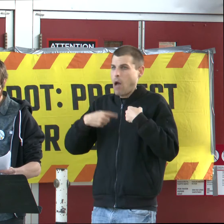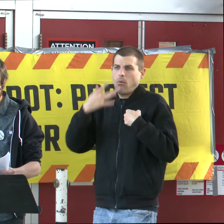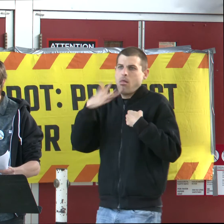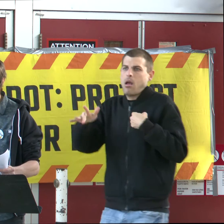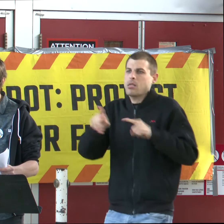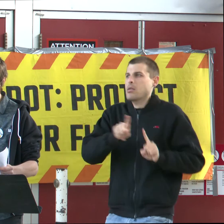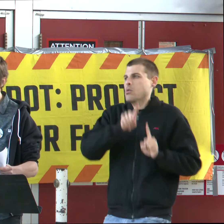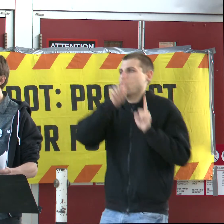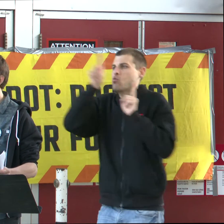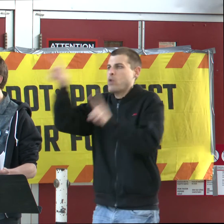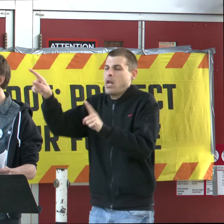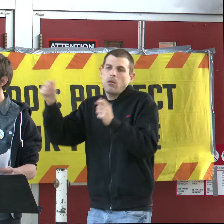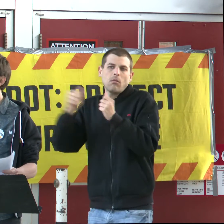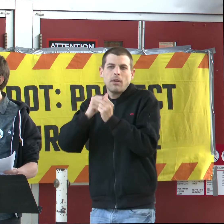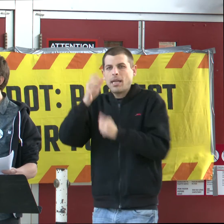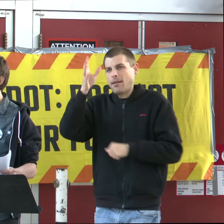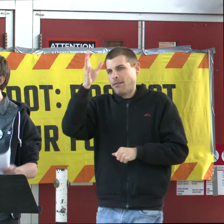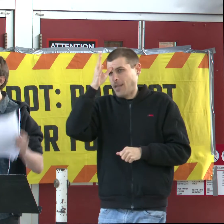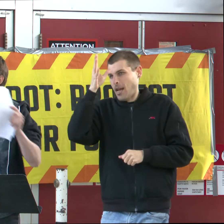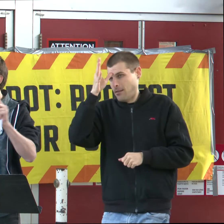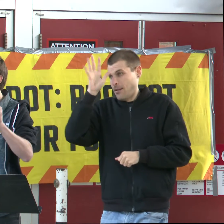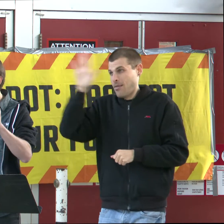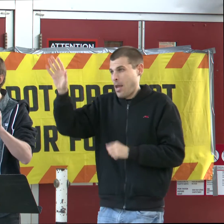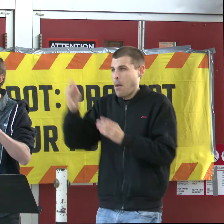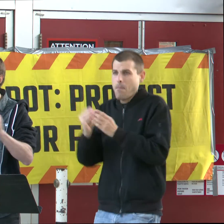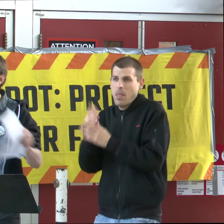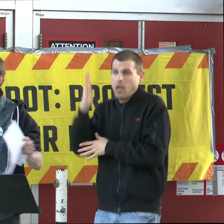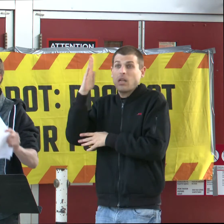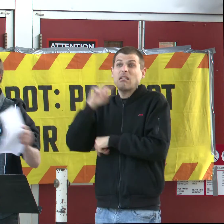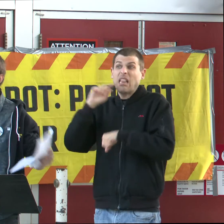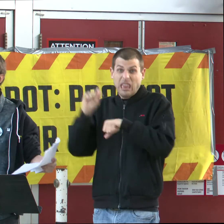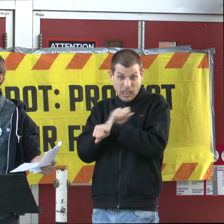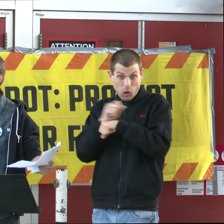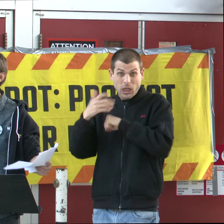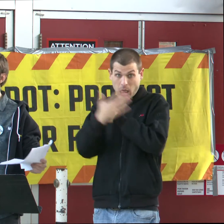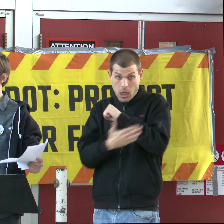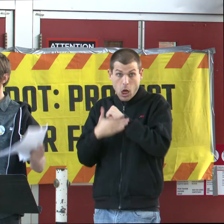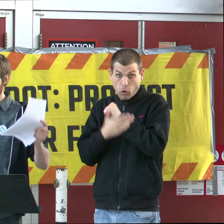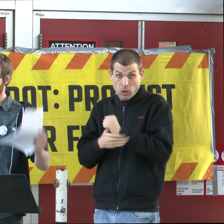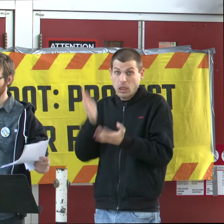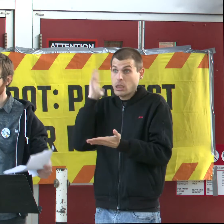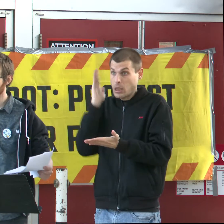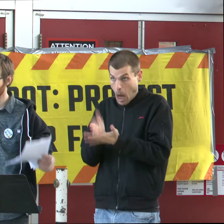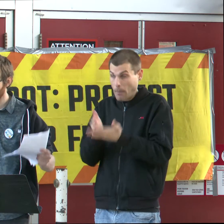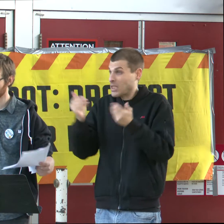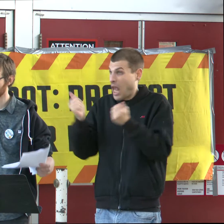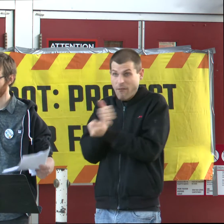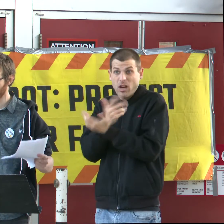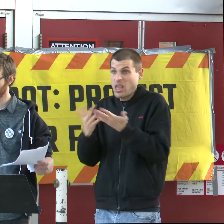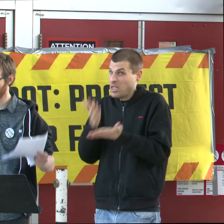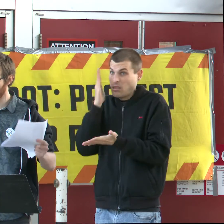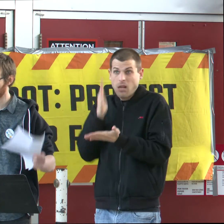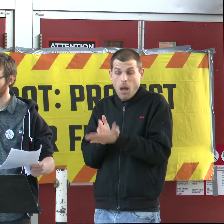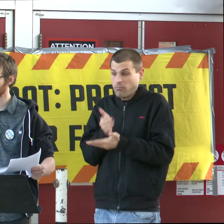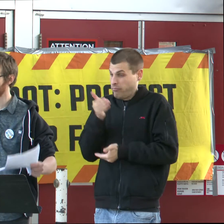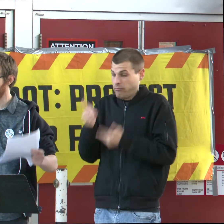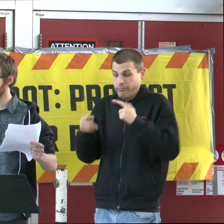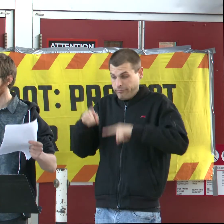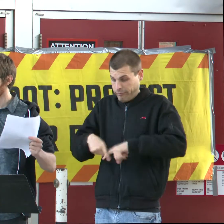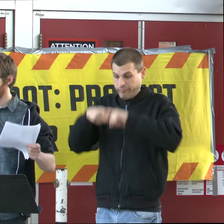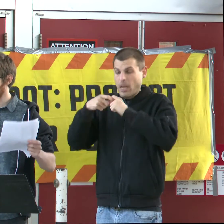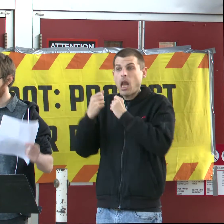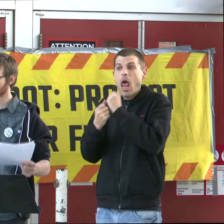Japan when I was in high school towards the end of the blossom. The country shuts down and everyone goes and wanders through the park